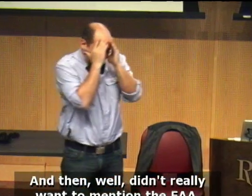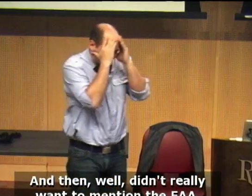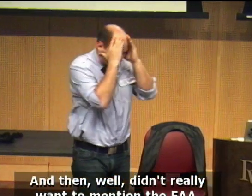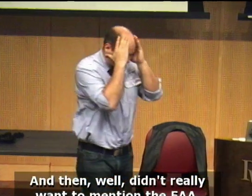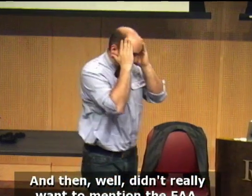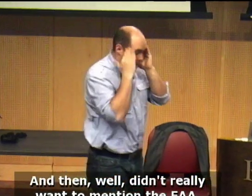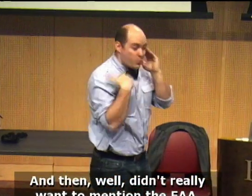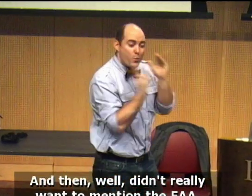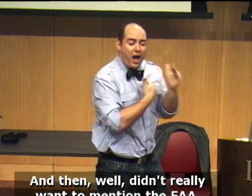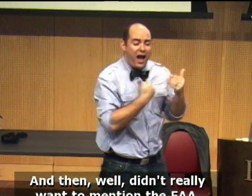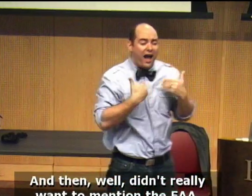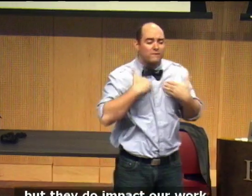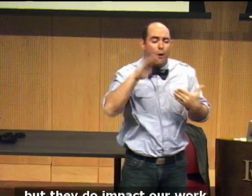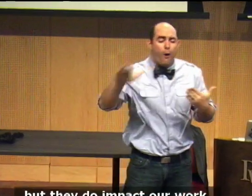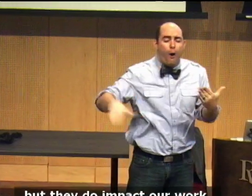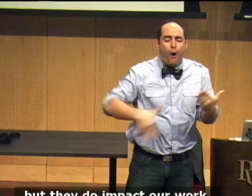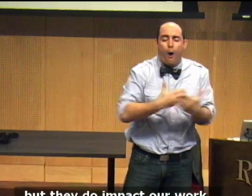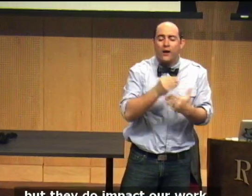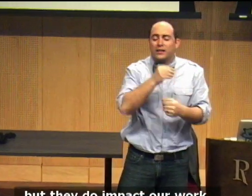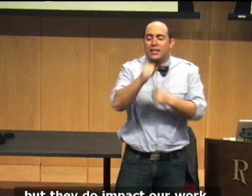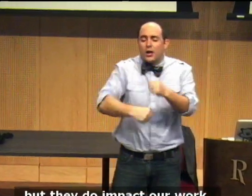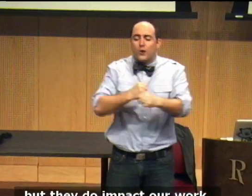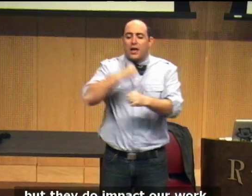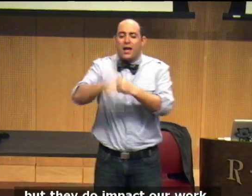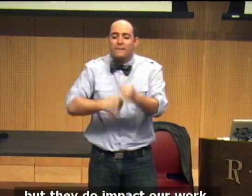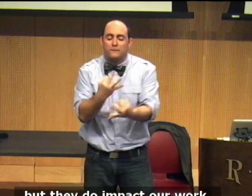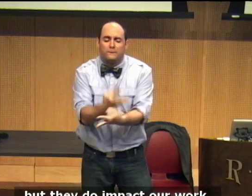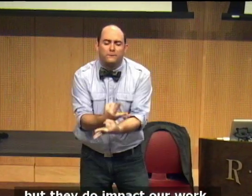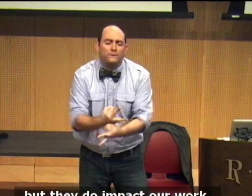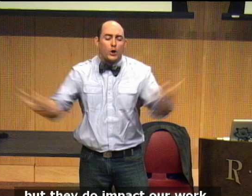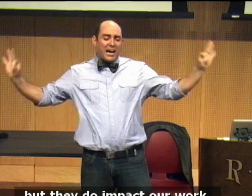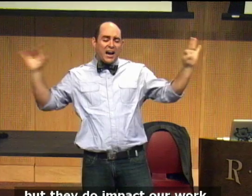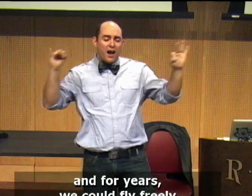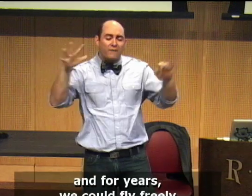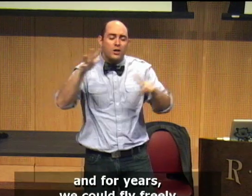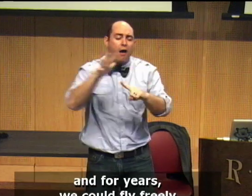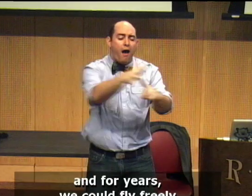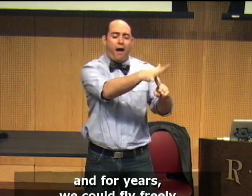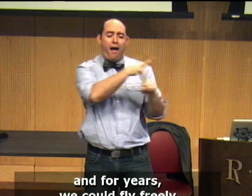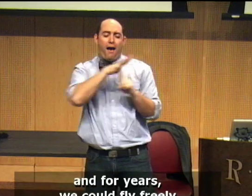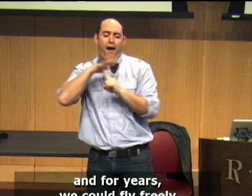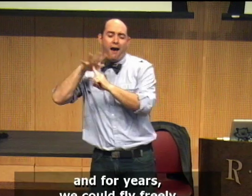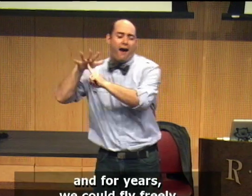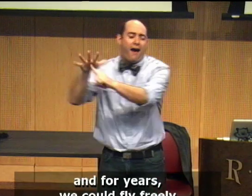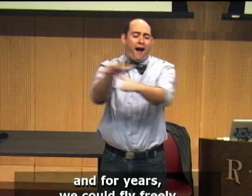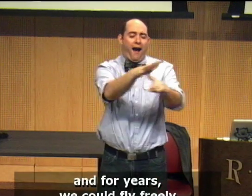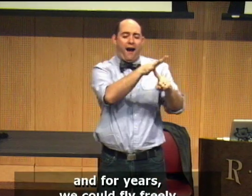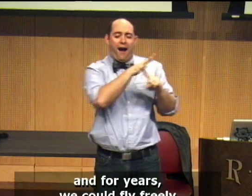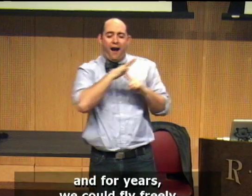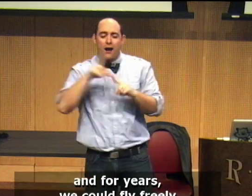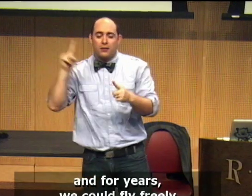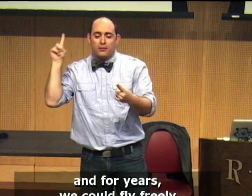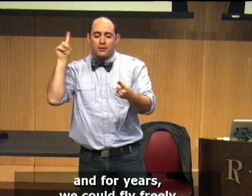the FAA, but they do impact our work. And for years, we could fly